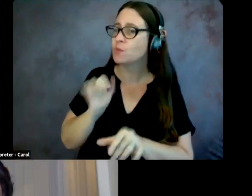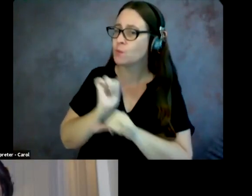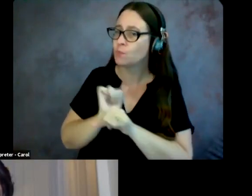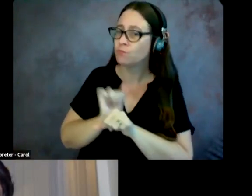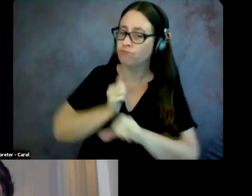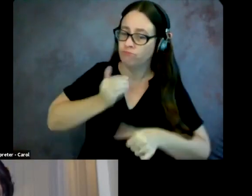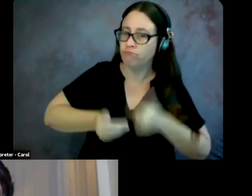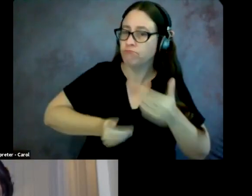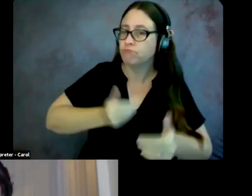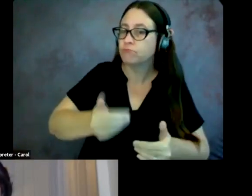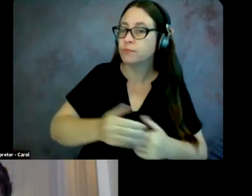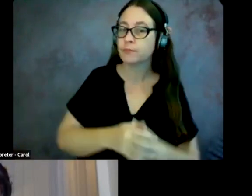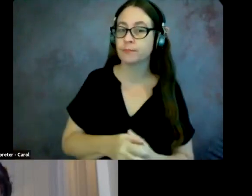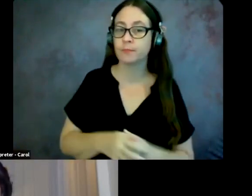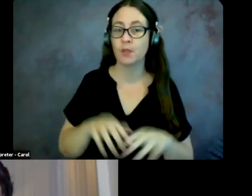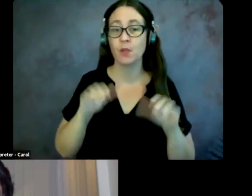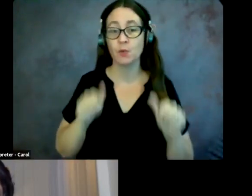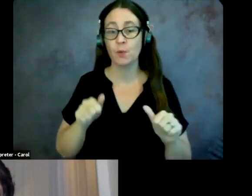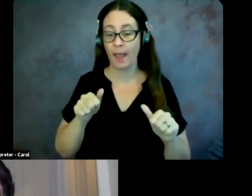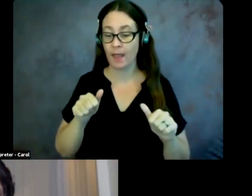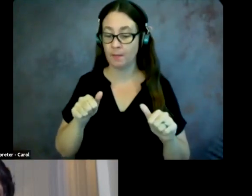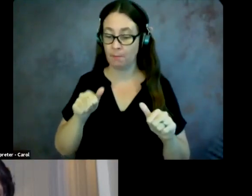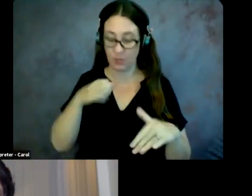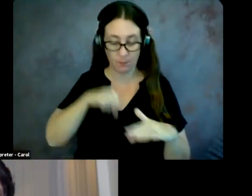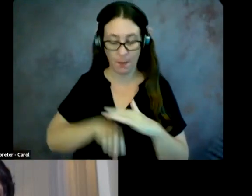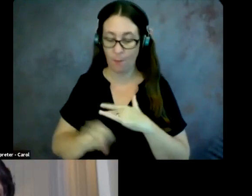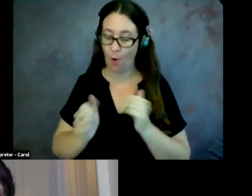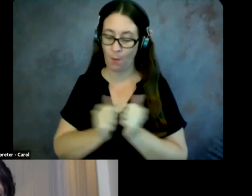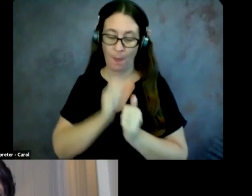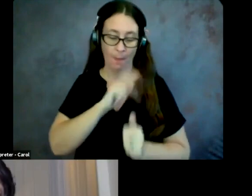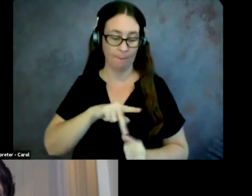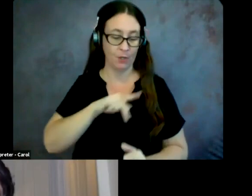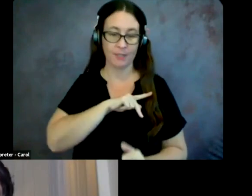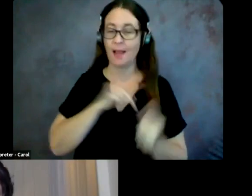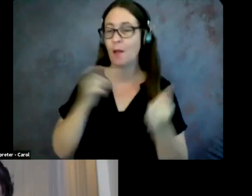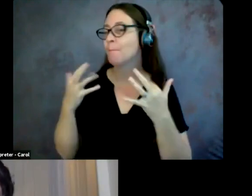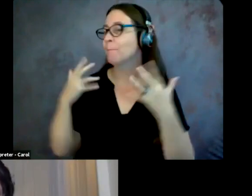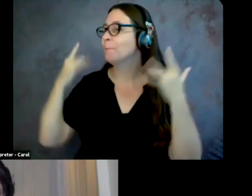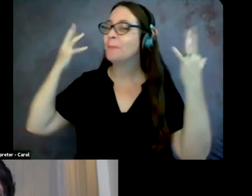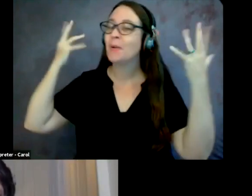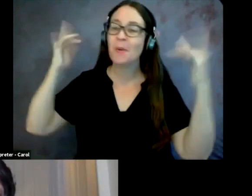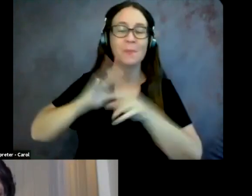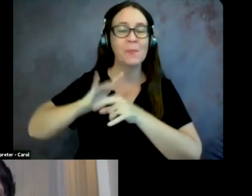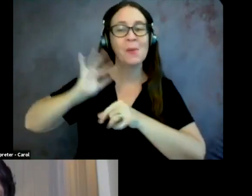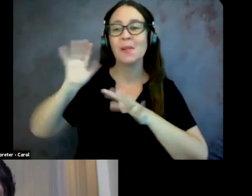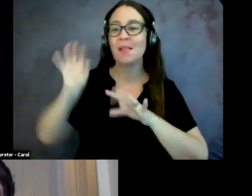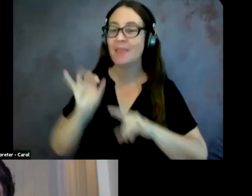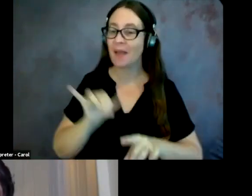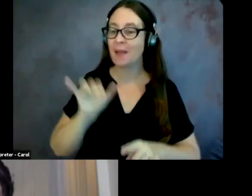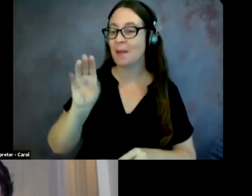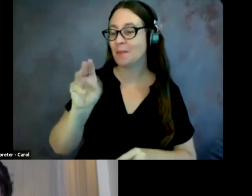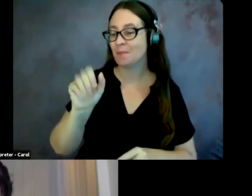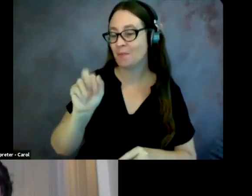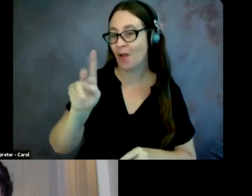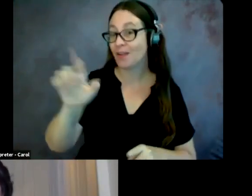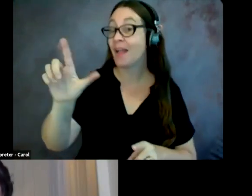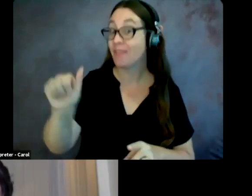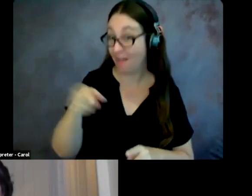could be born with a personality that's just bubbly, like Mariela, or, you know,